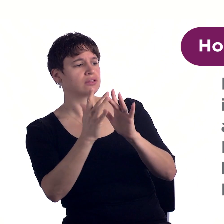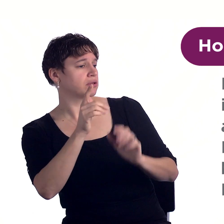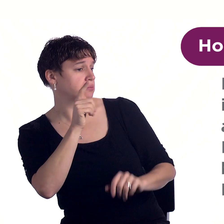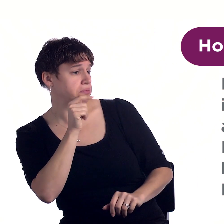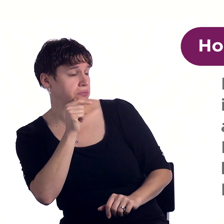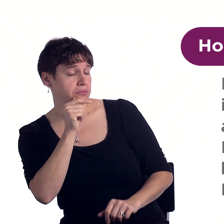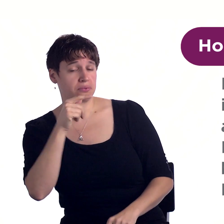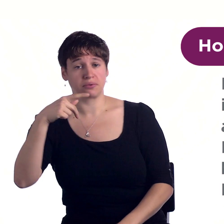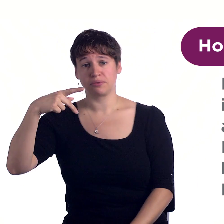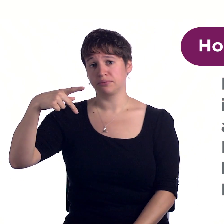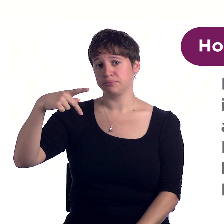relations.